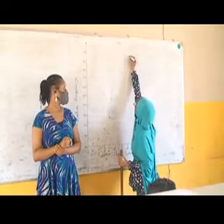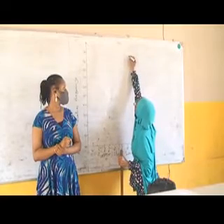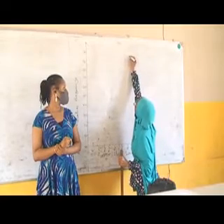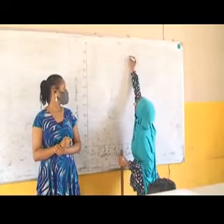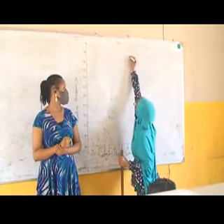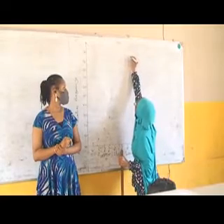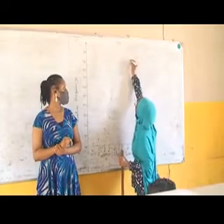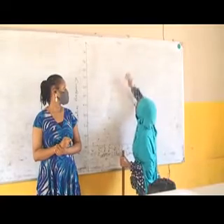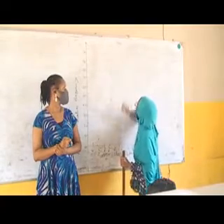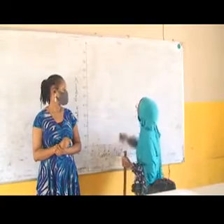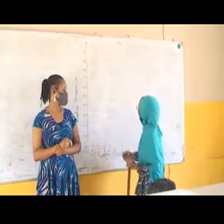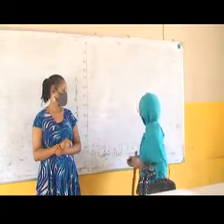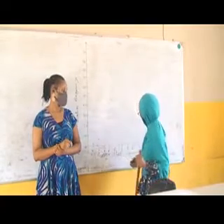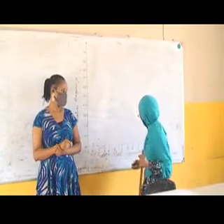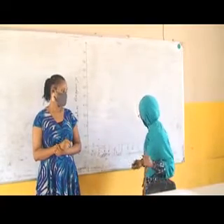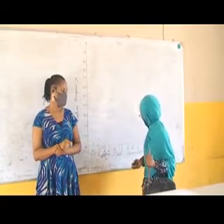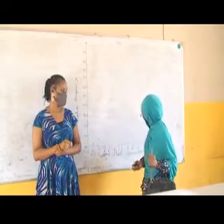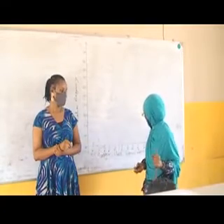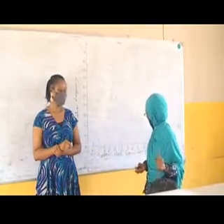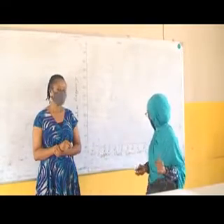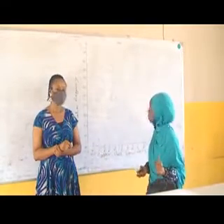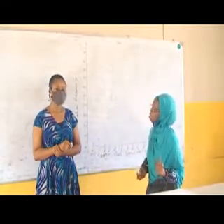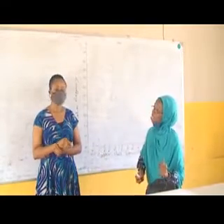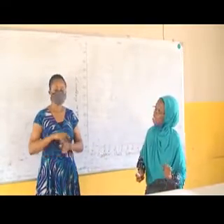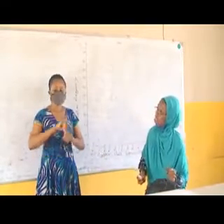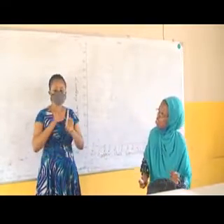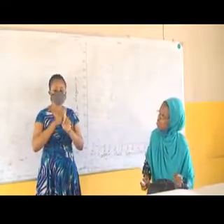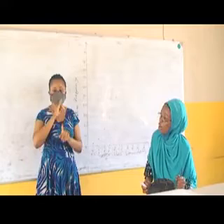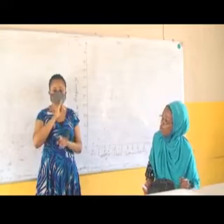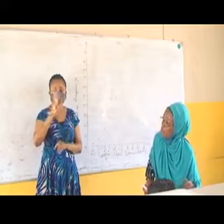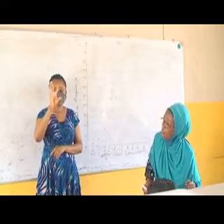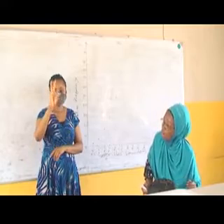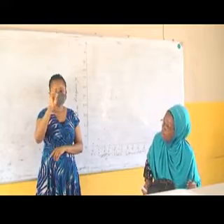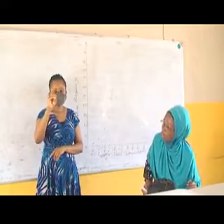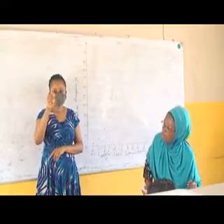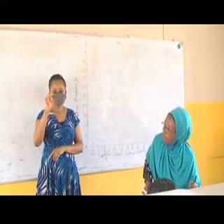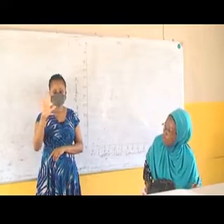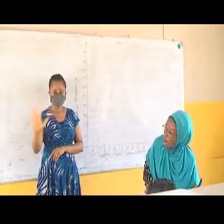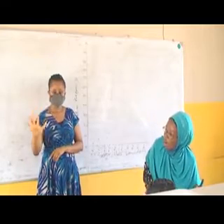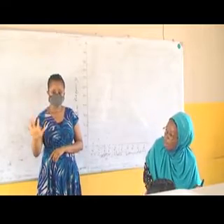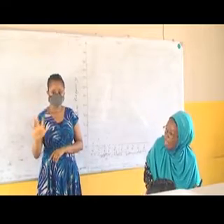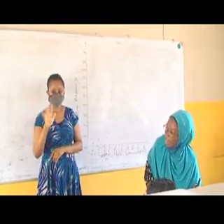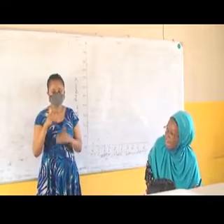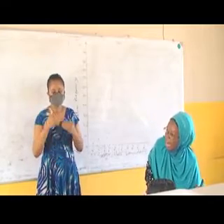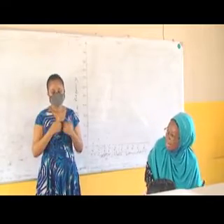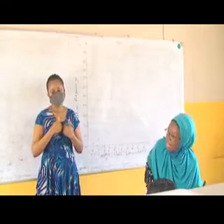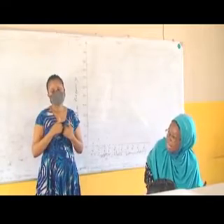is getting closer to 100. Then when it is 90.5, you